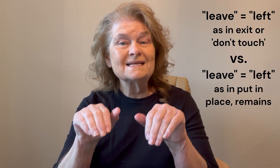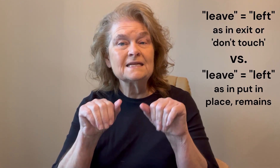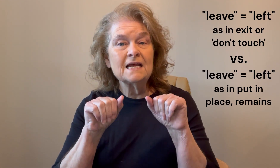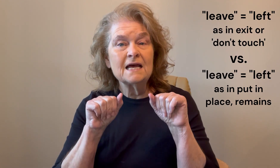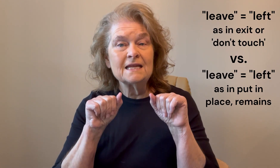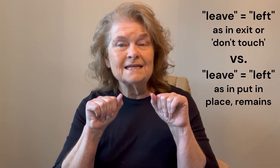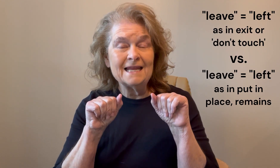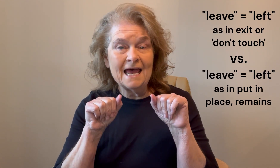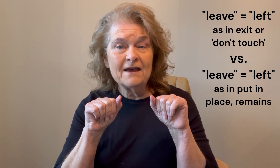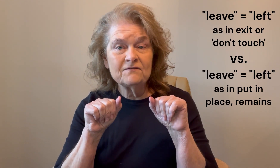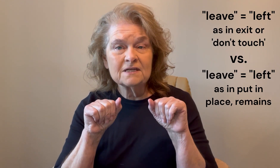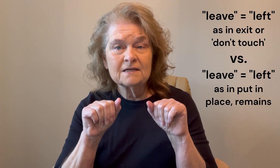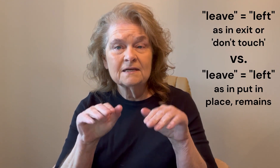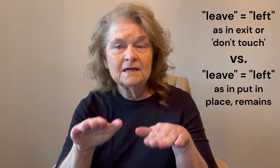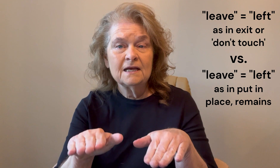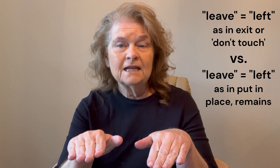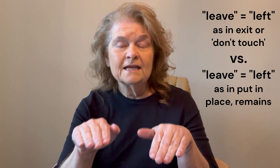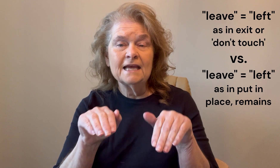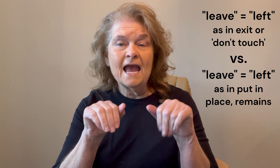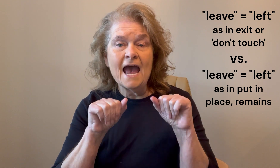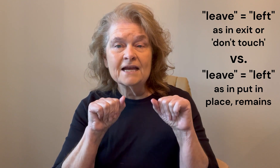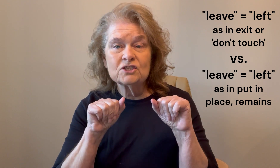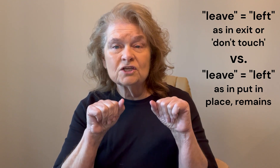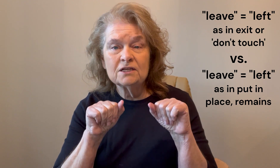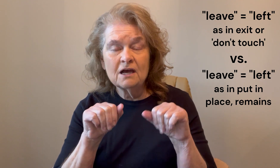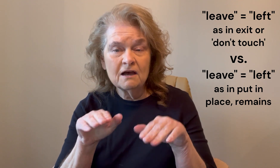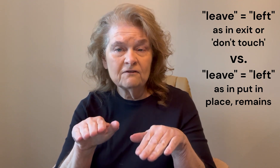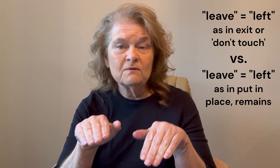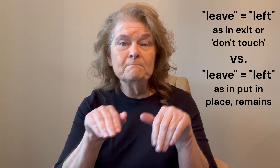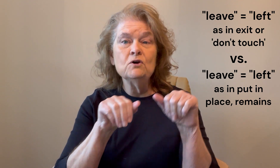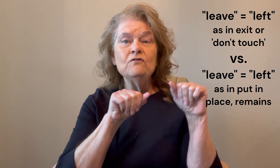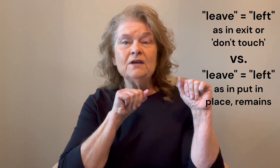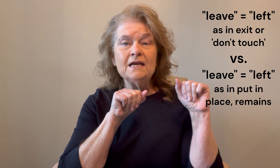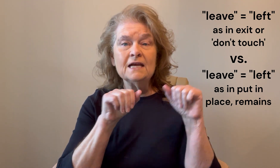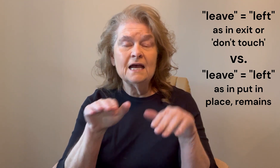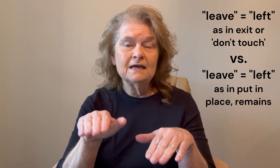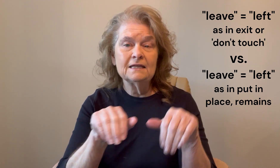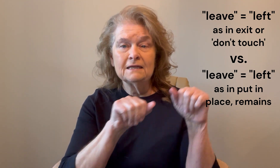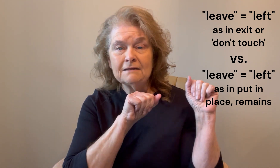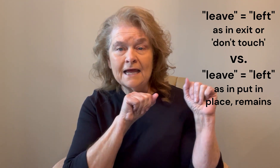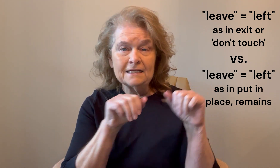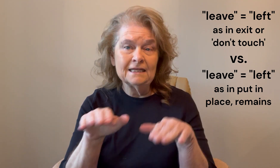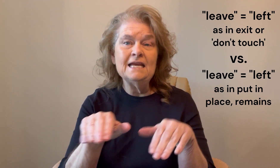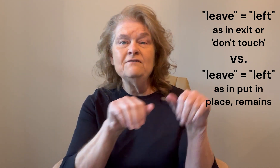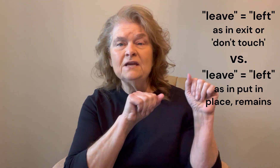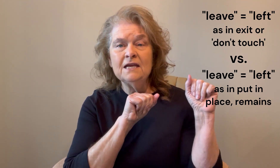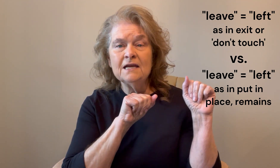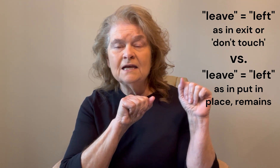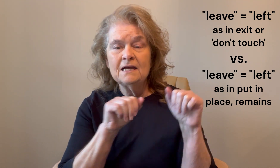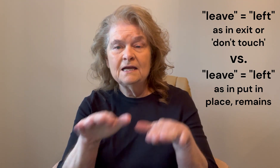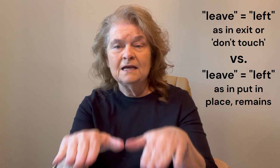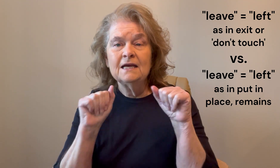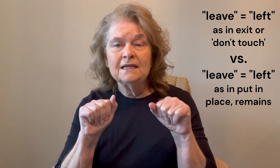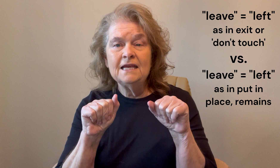person left, like the action of moving, like leaving,